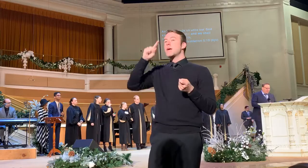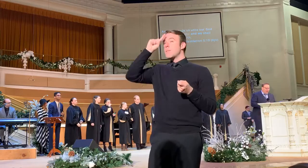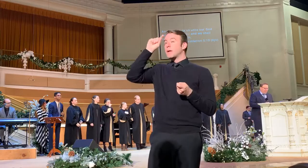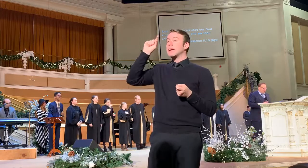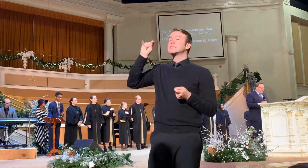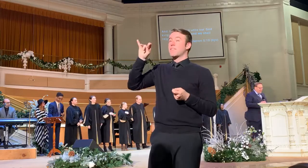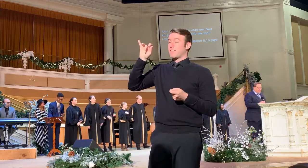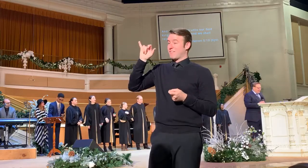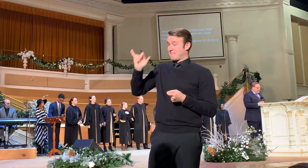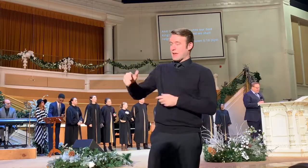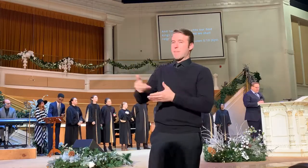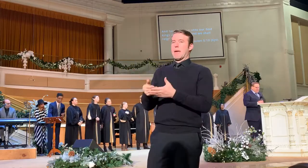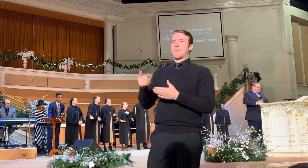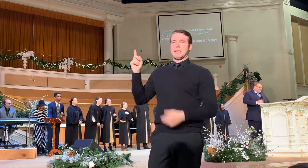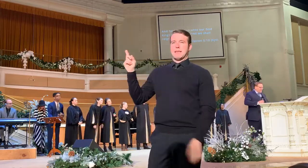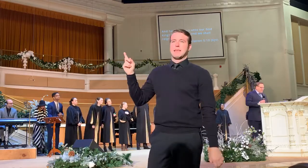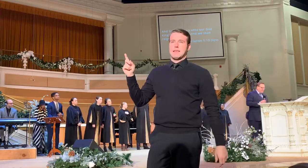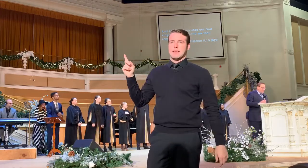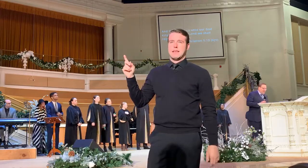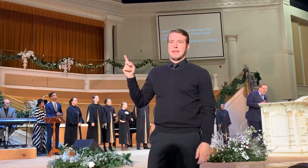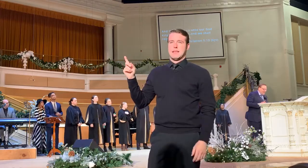Because of that baby.